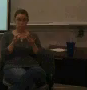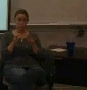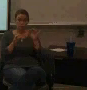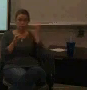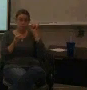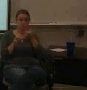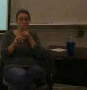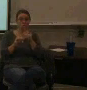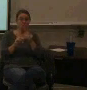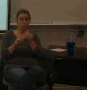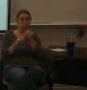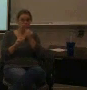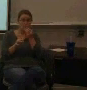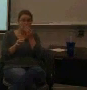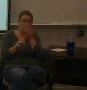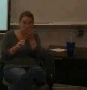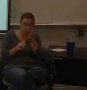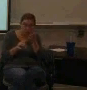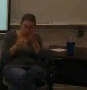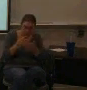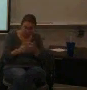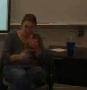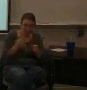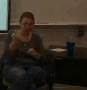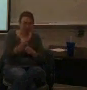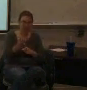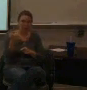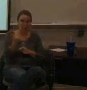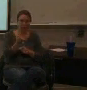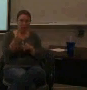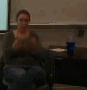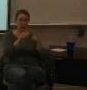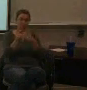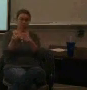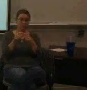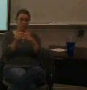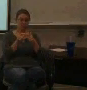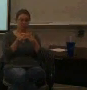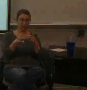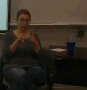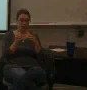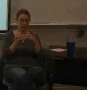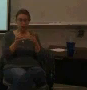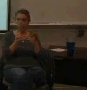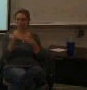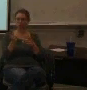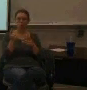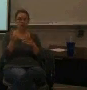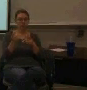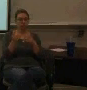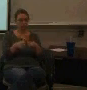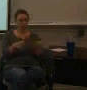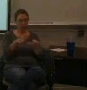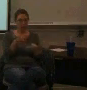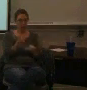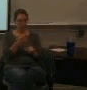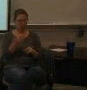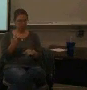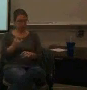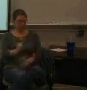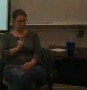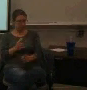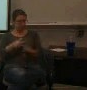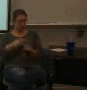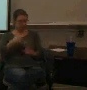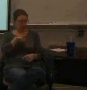Cows are warm, plants aren't. Cows are warm-blooded, right? They're always running at about our temperature, right? Plants, if they're going to be going now, they're going to have to be running